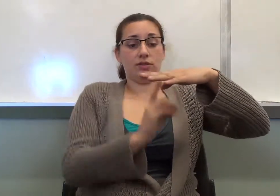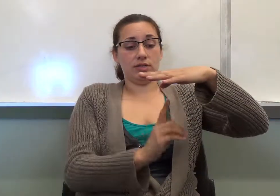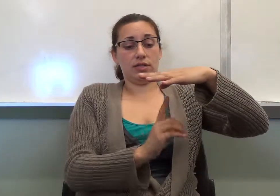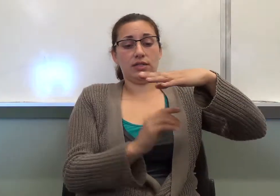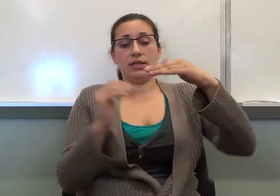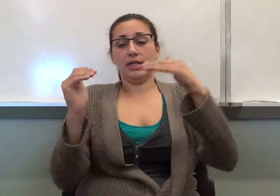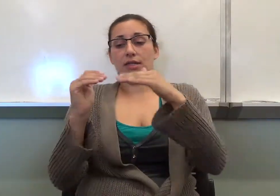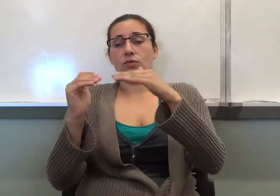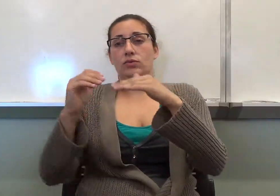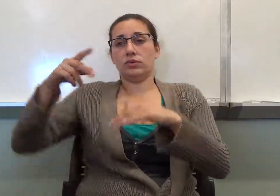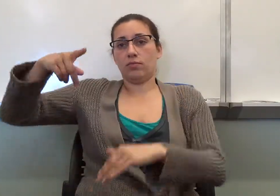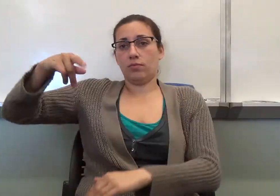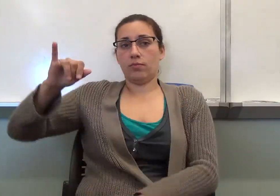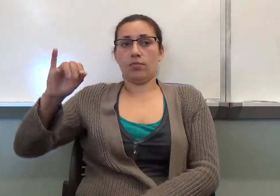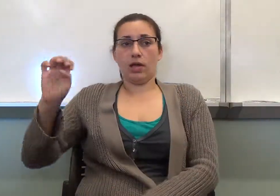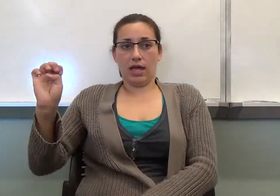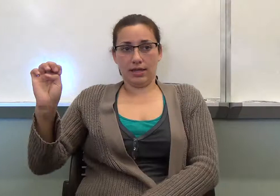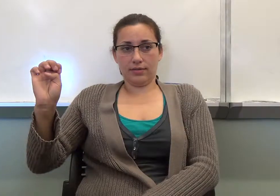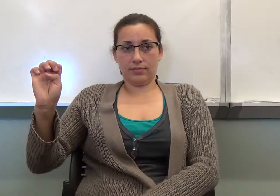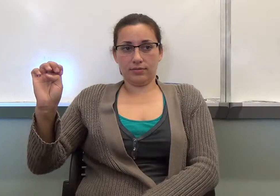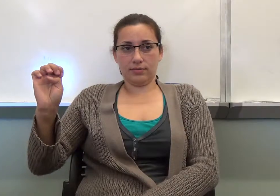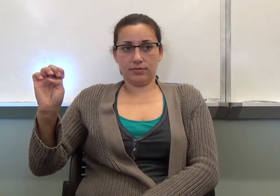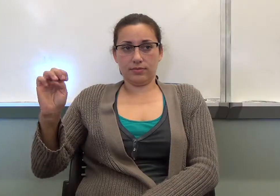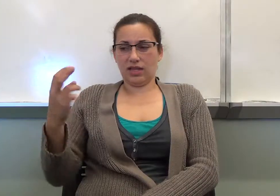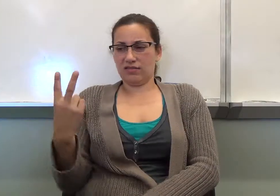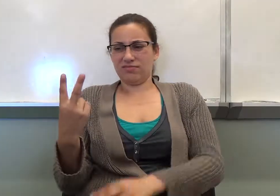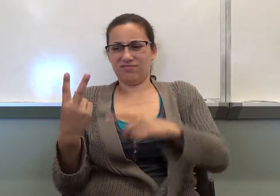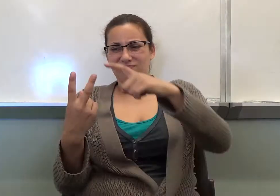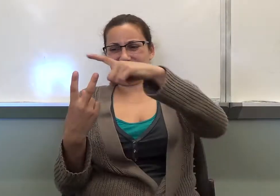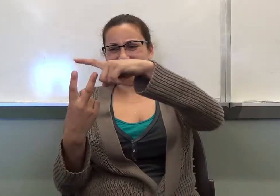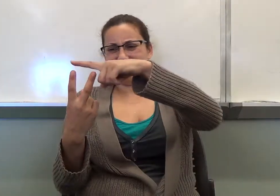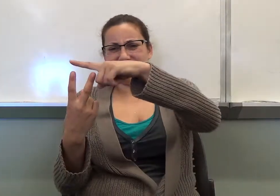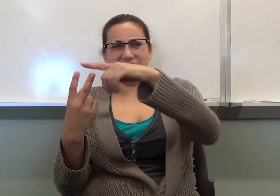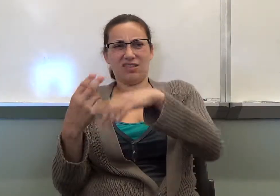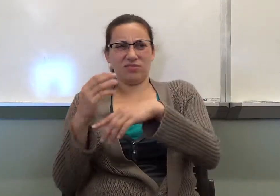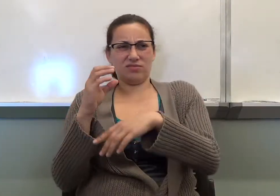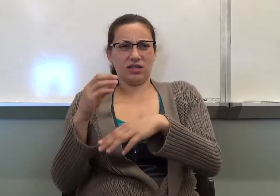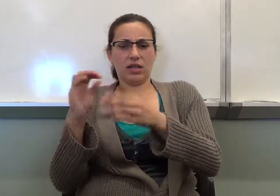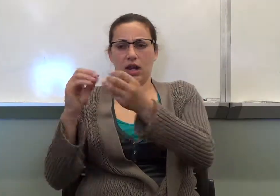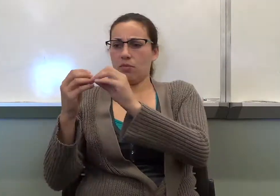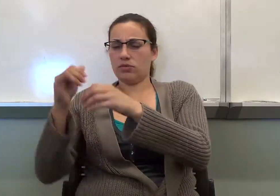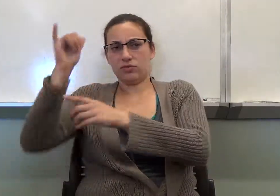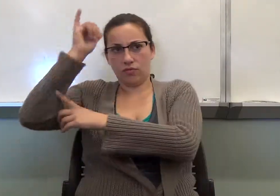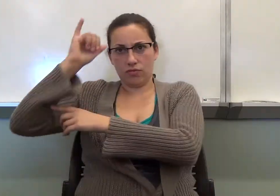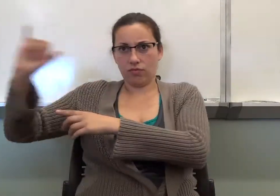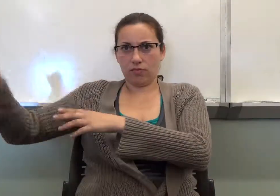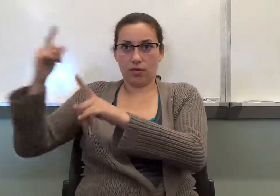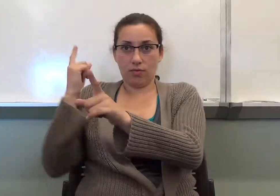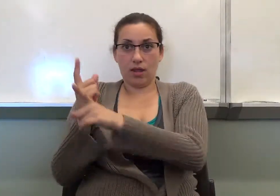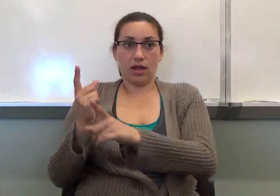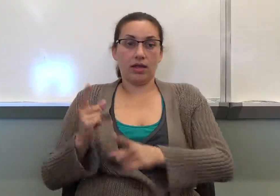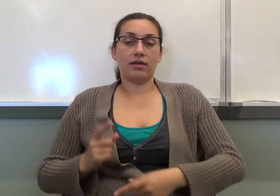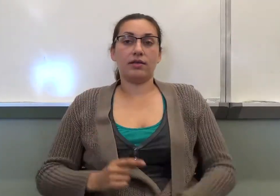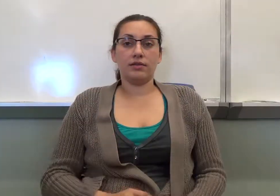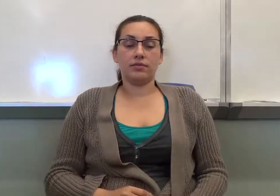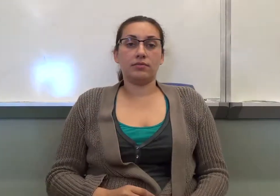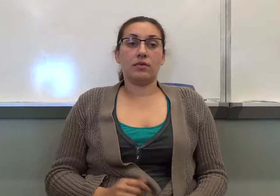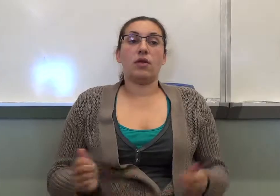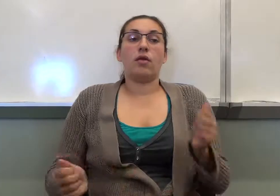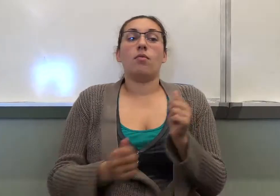pi. That irrational number that keeps on going forever, huh? Most of you have a pi button on your